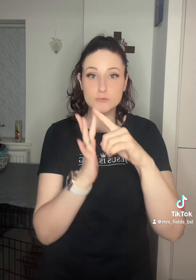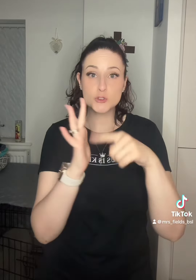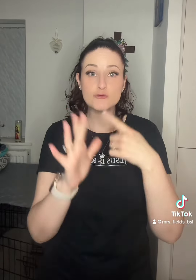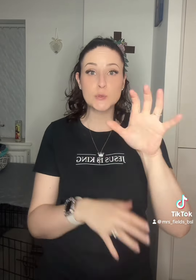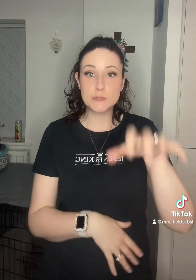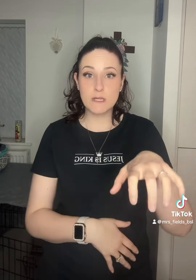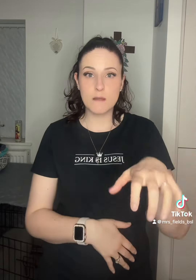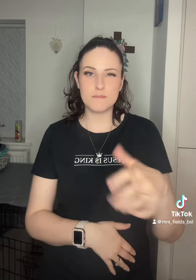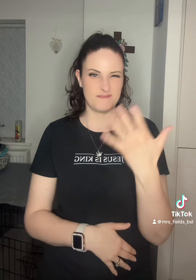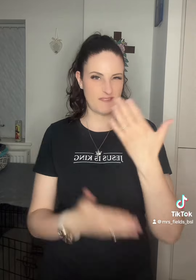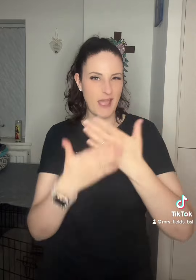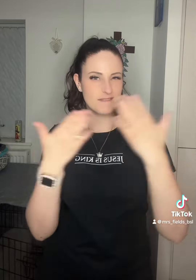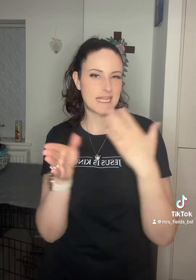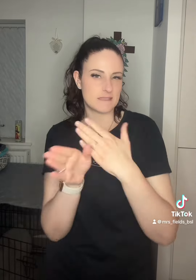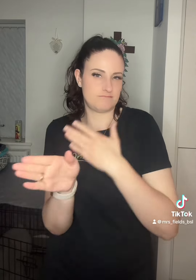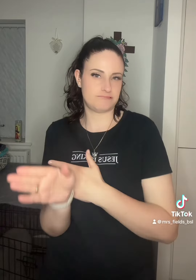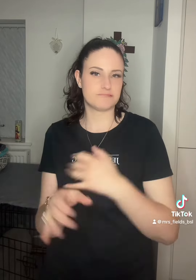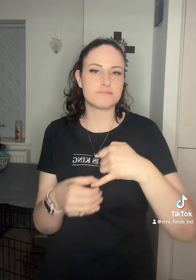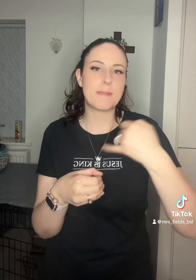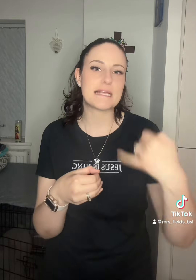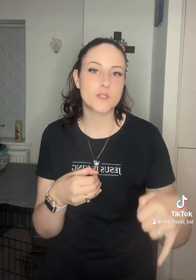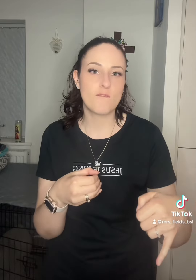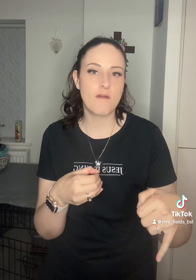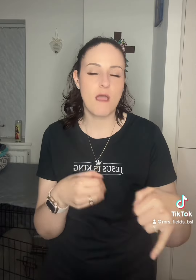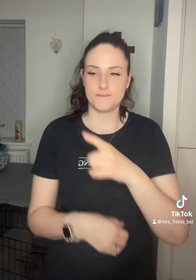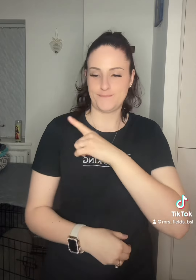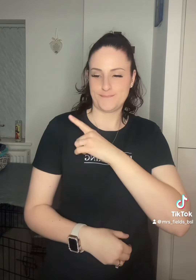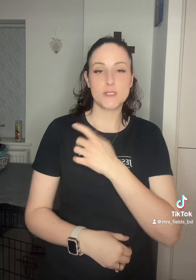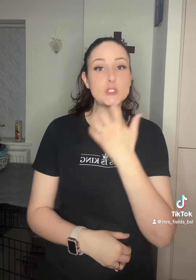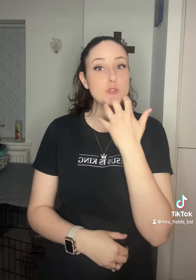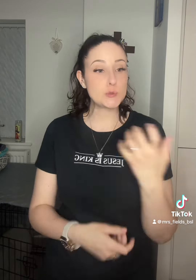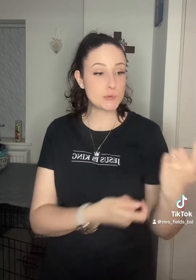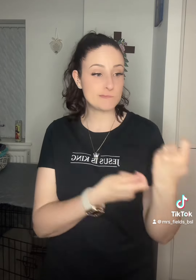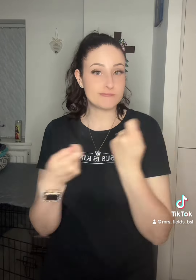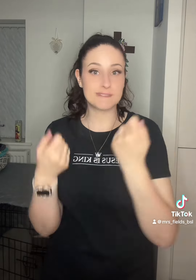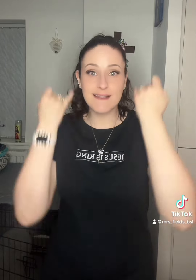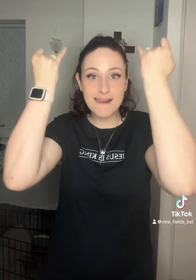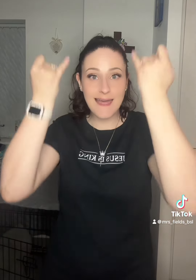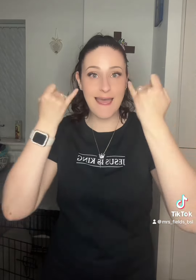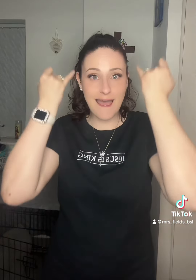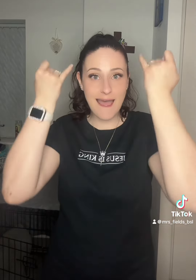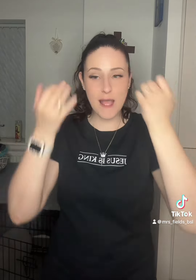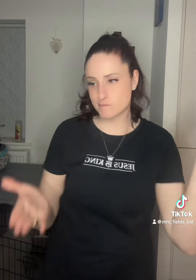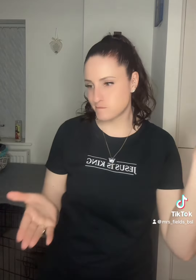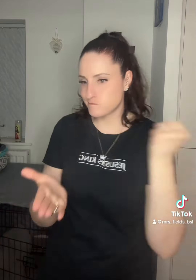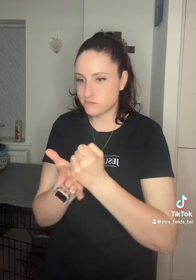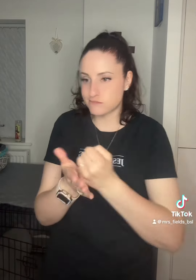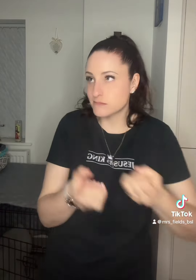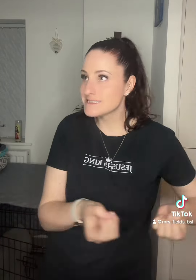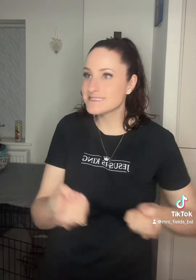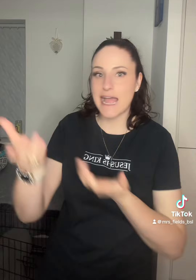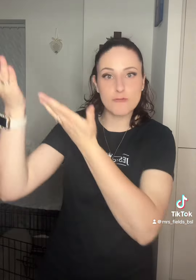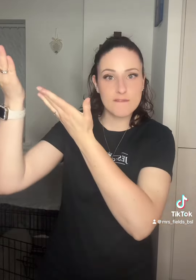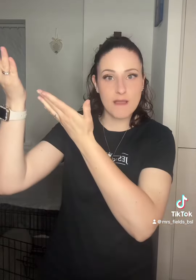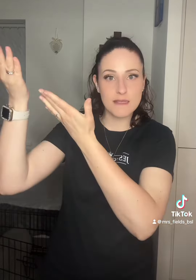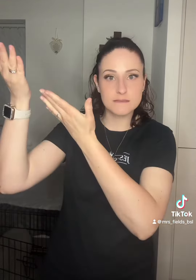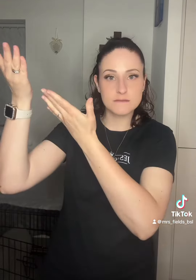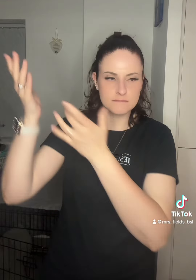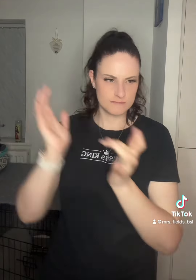5 days before the Passover festival, because this is when the Jews would bring in their lambs to sacrifice. So Jesus coming